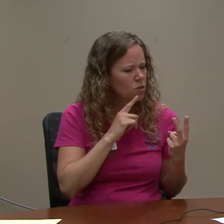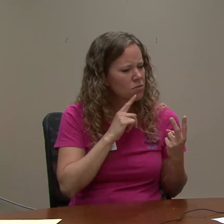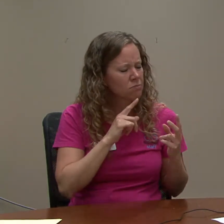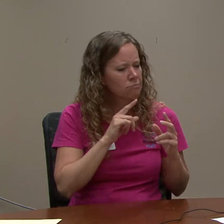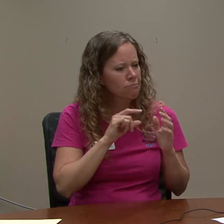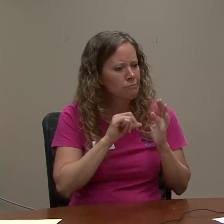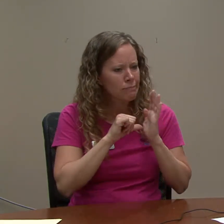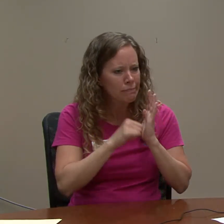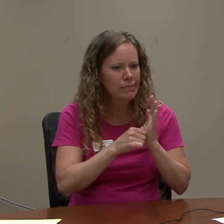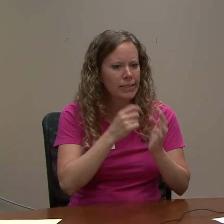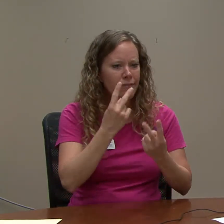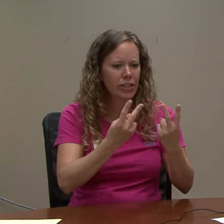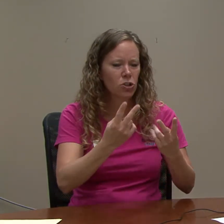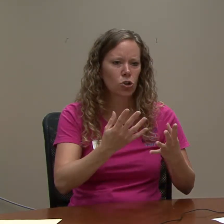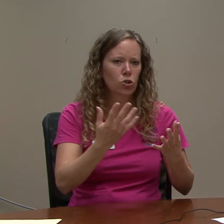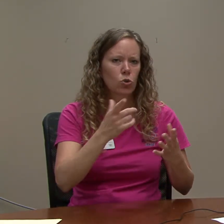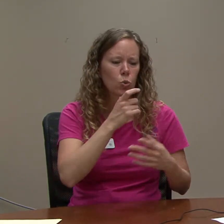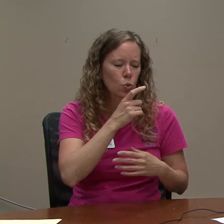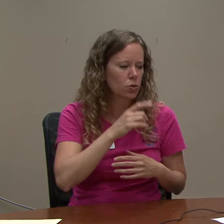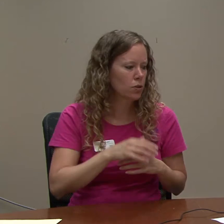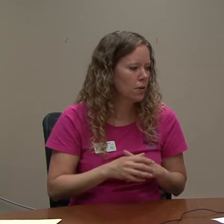Sorry, I was just looking for the definition of